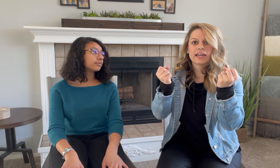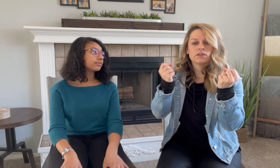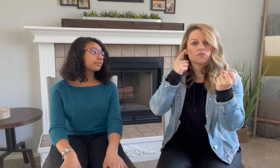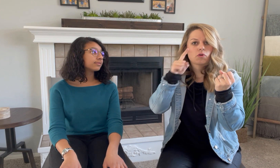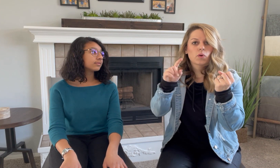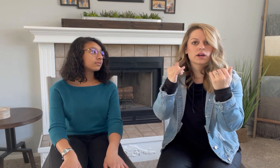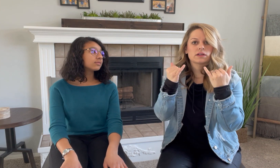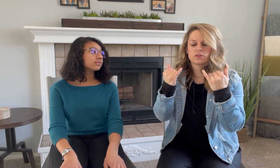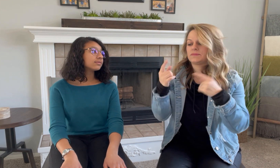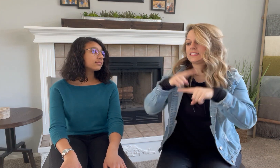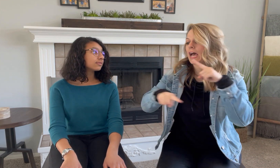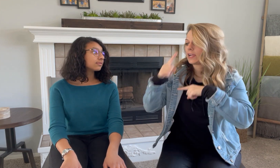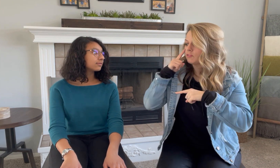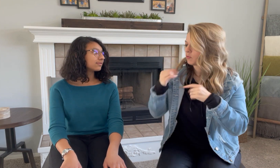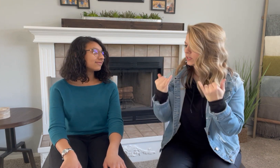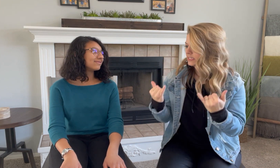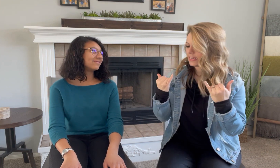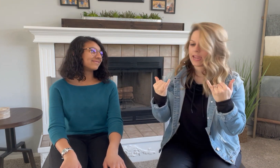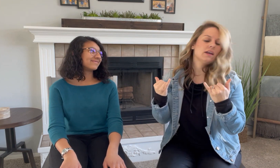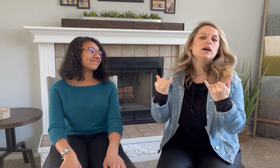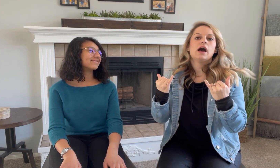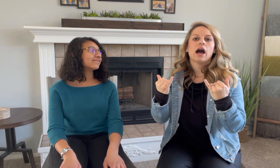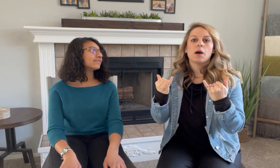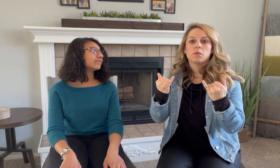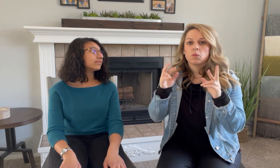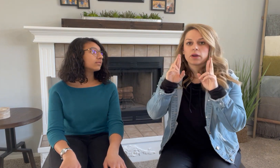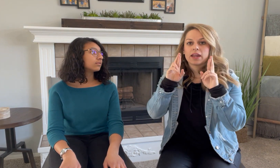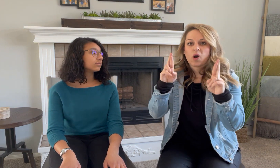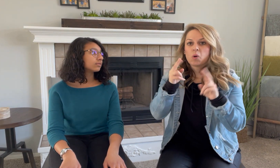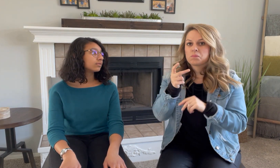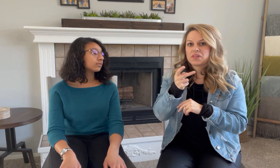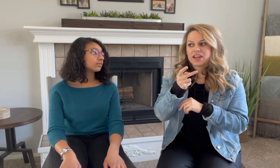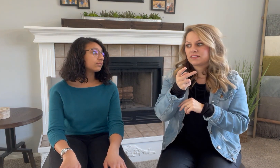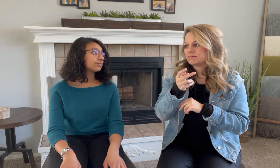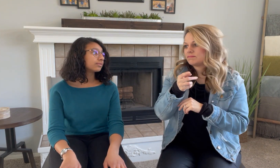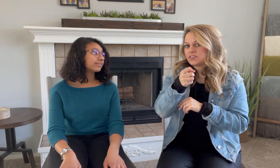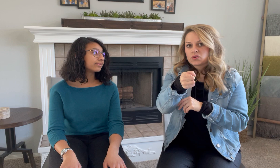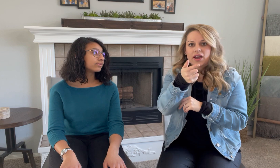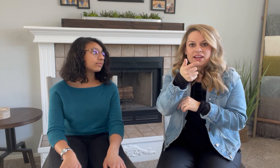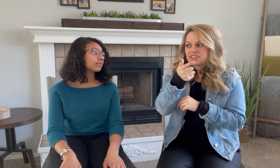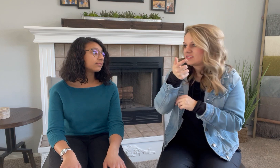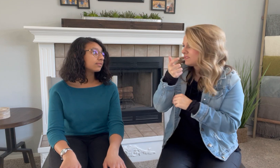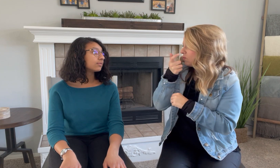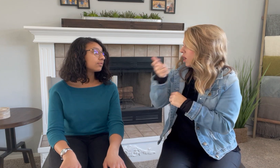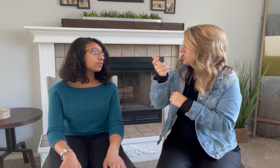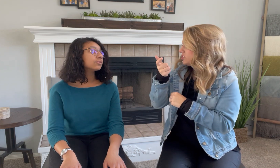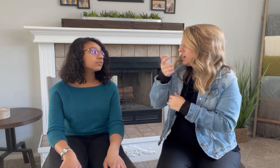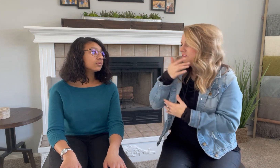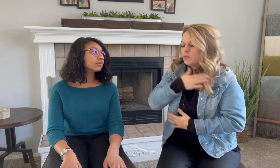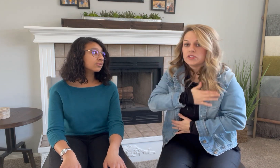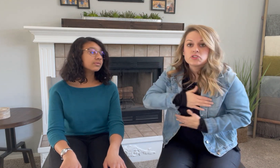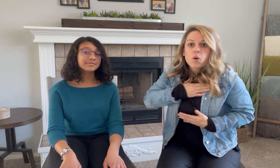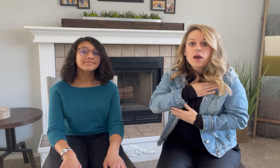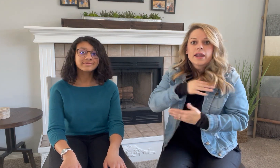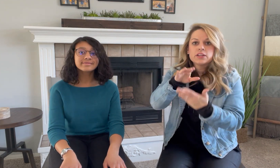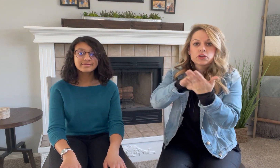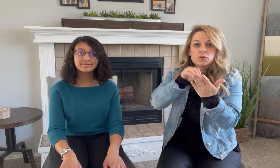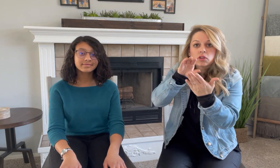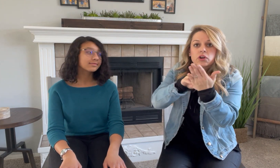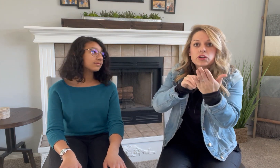sign for today. We hope that you guys watched it, you enjoyed, you